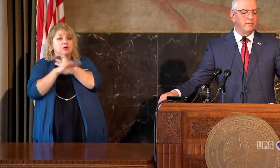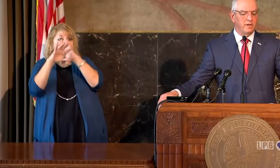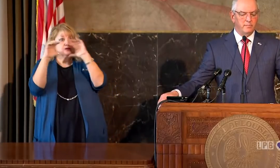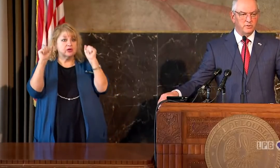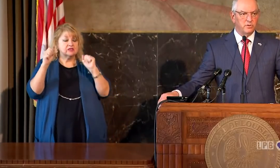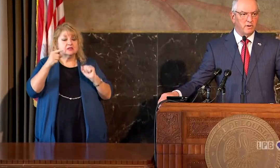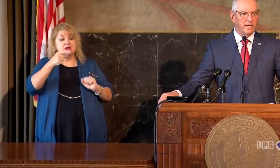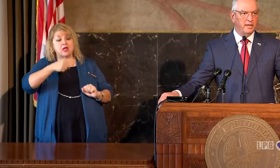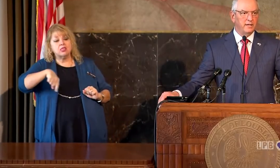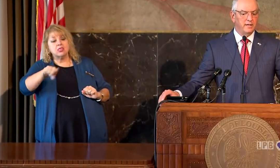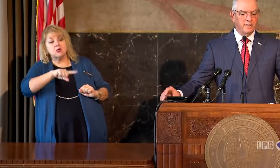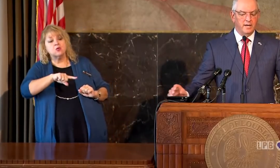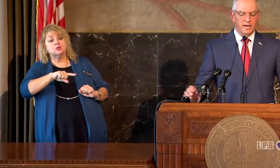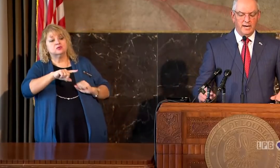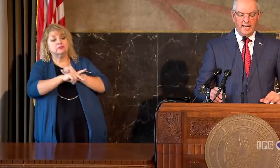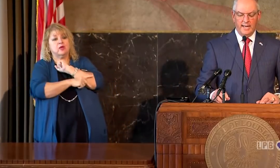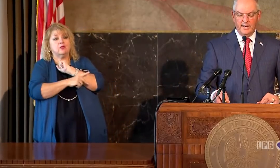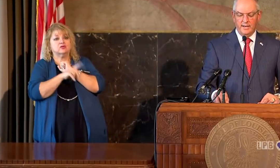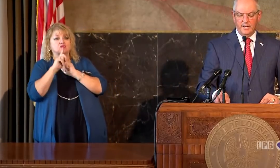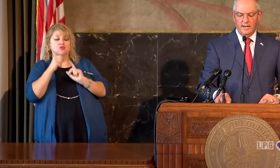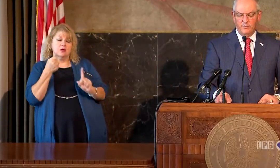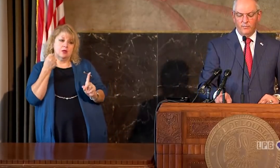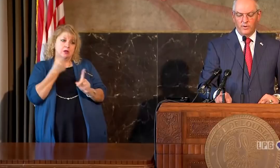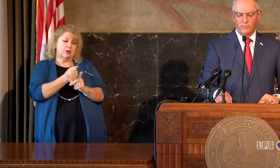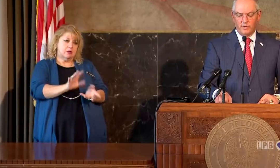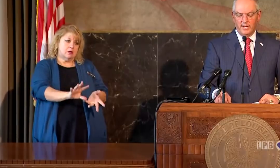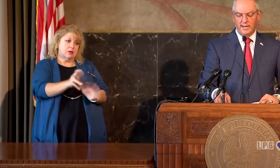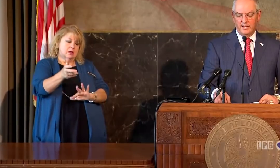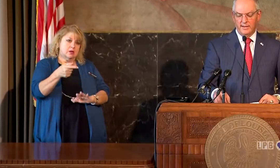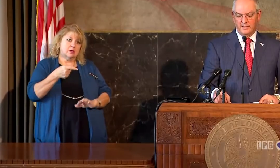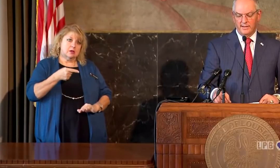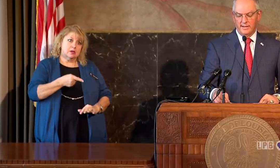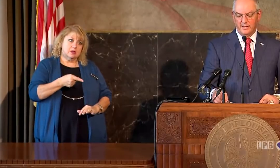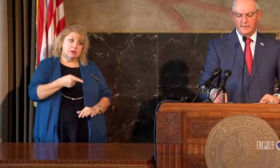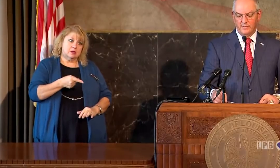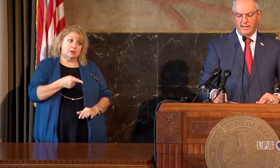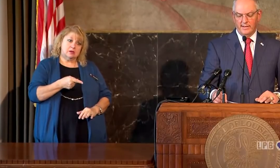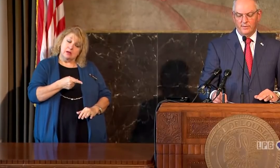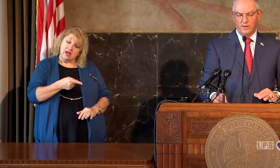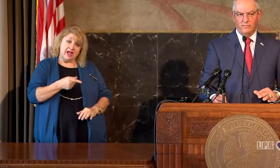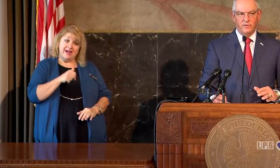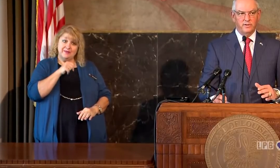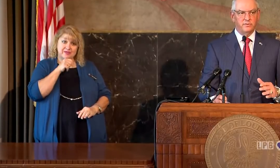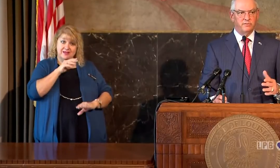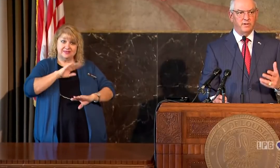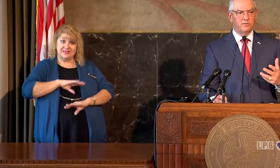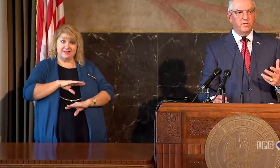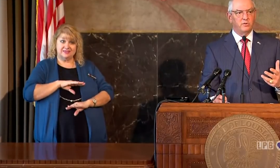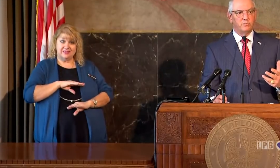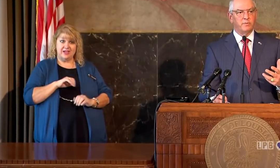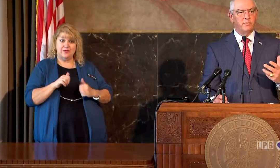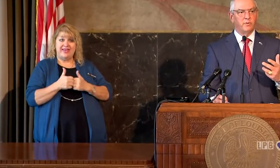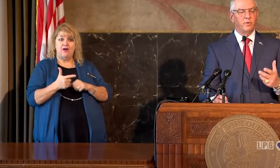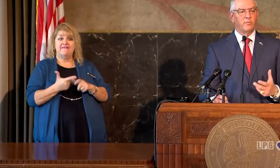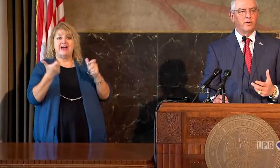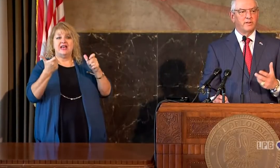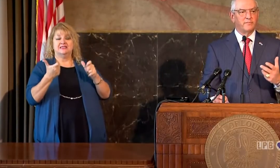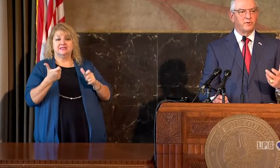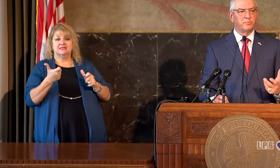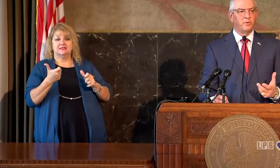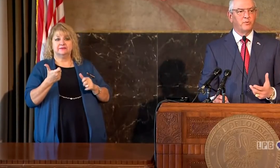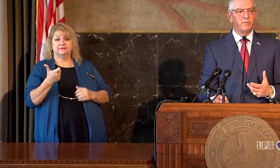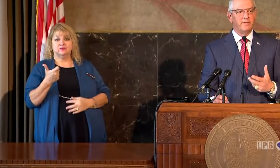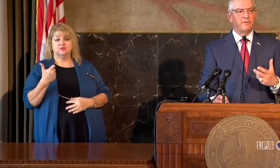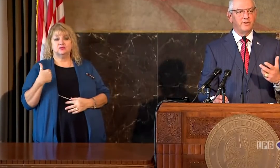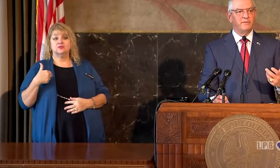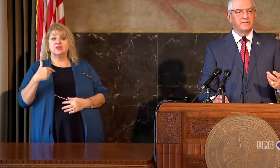have been most hard hit. And we are running, and I don't offer this as an excuse, but we're running the